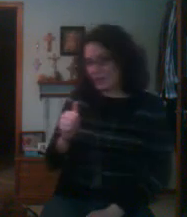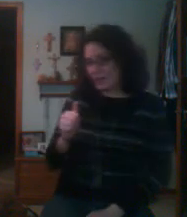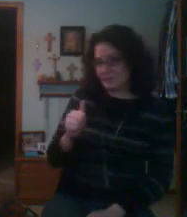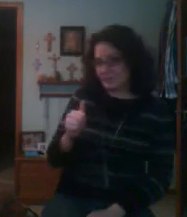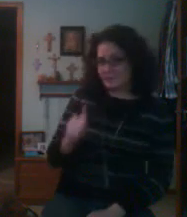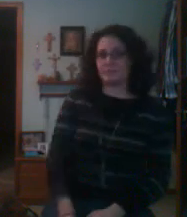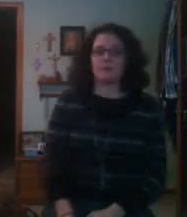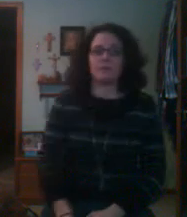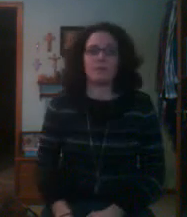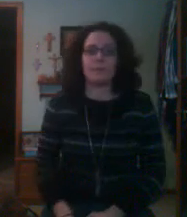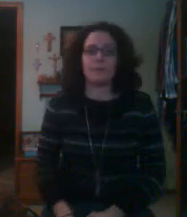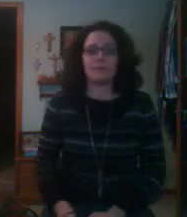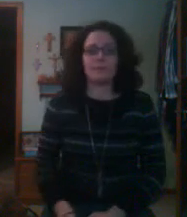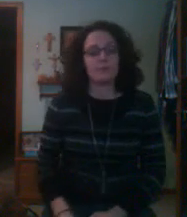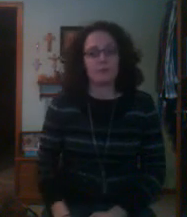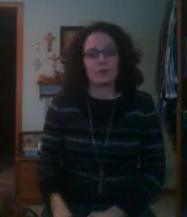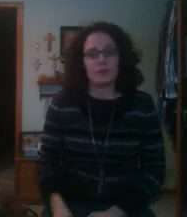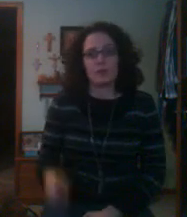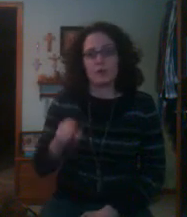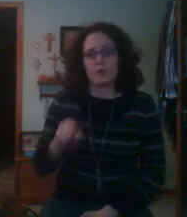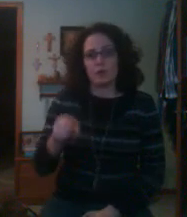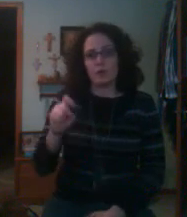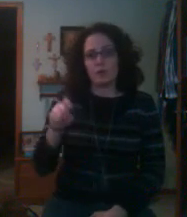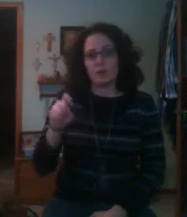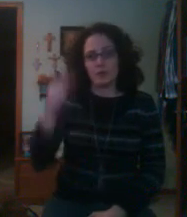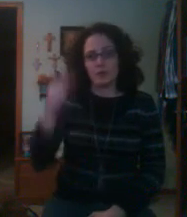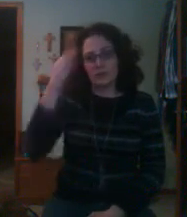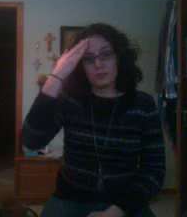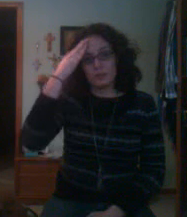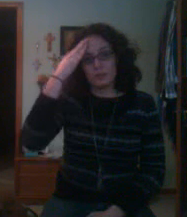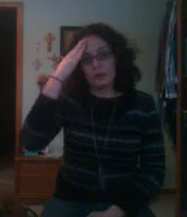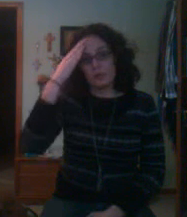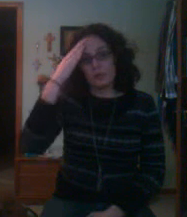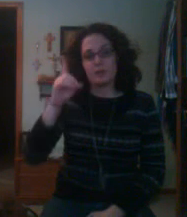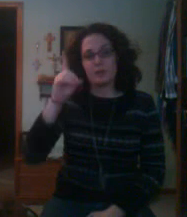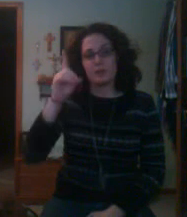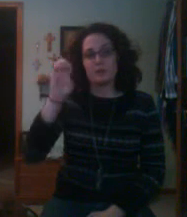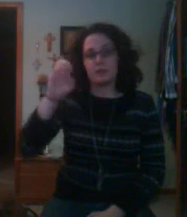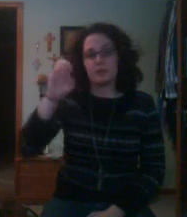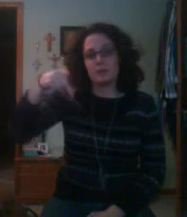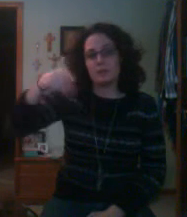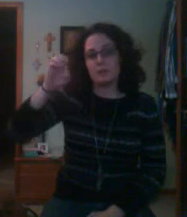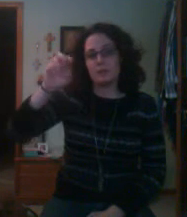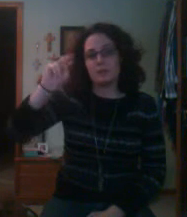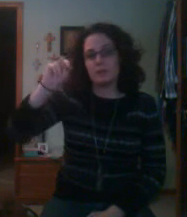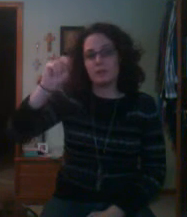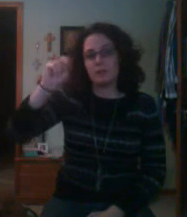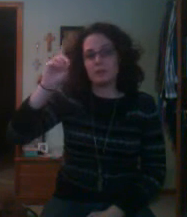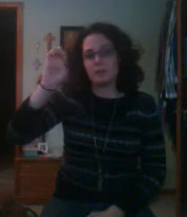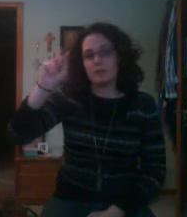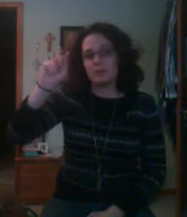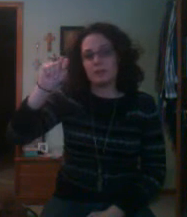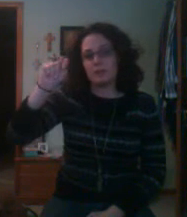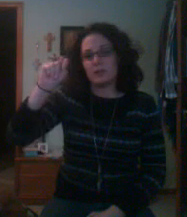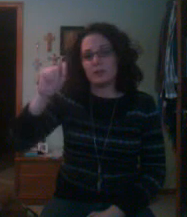And we also need to figure out what our dependent variable is. The dependent variable is what you measure. You don't change anything, but